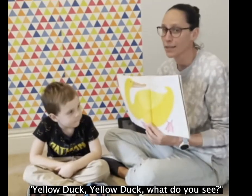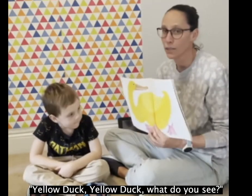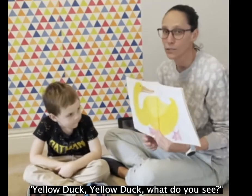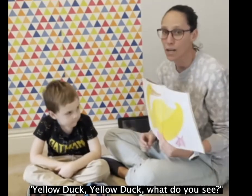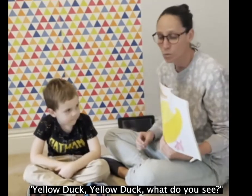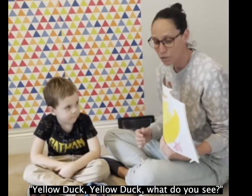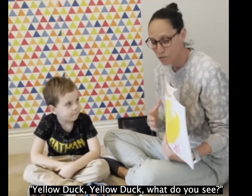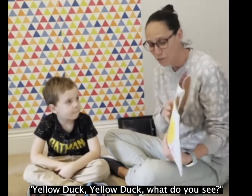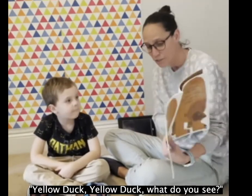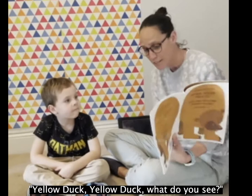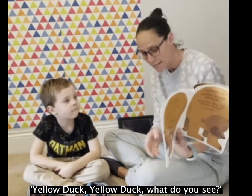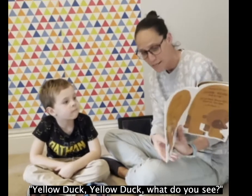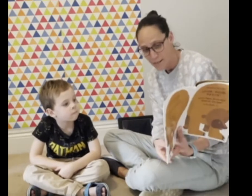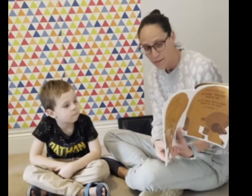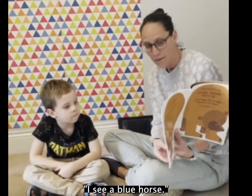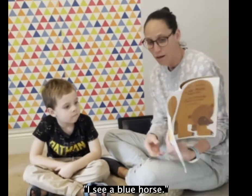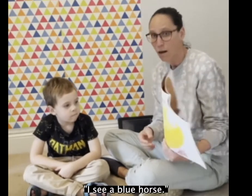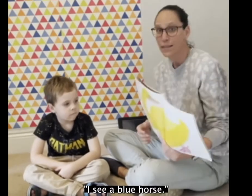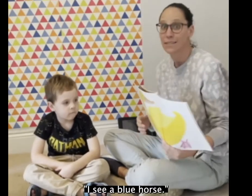Yellow duck, what do you see? I see